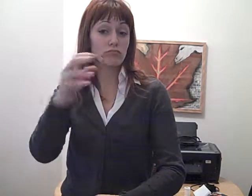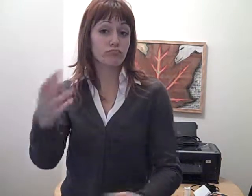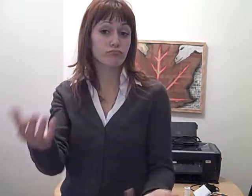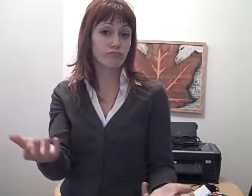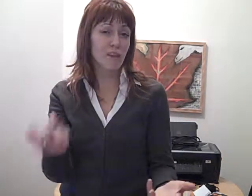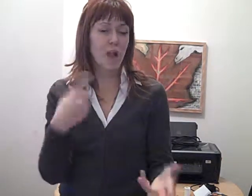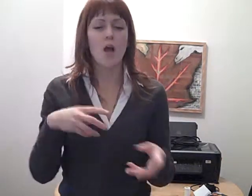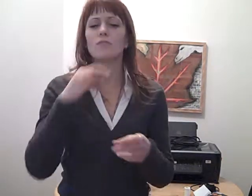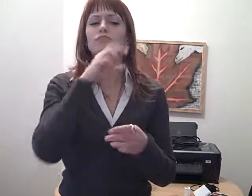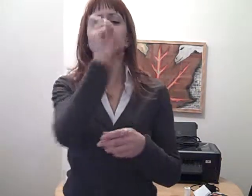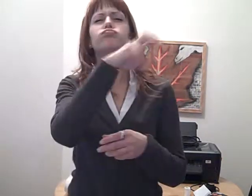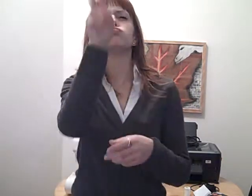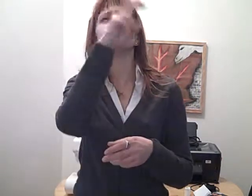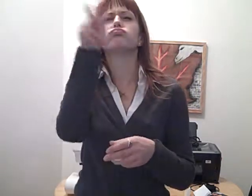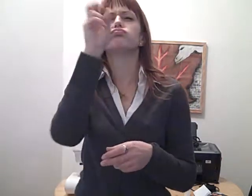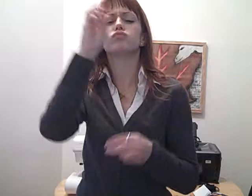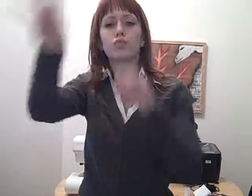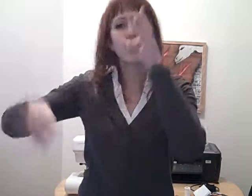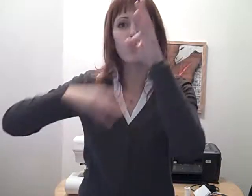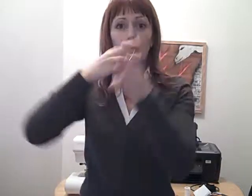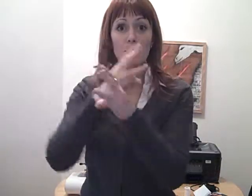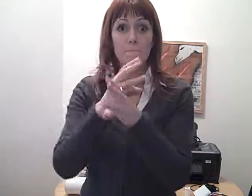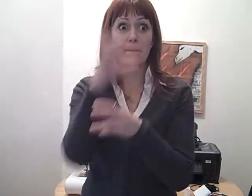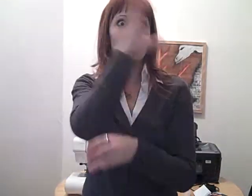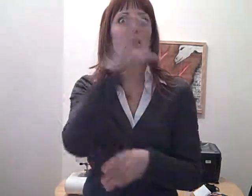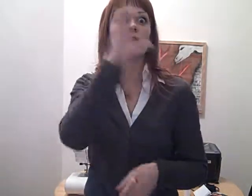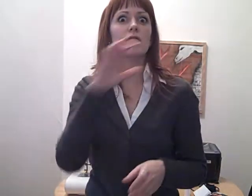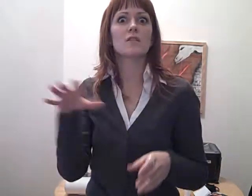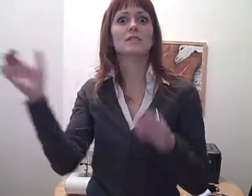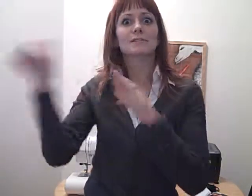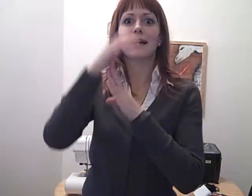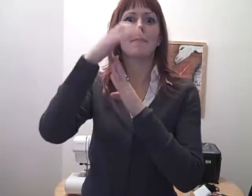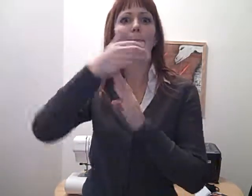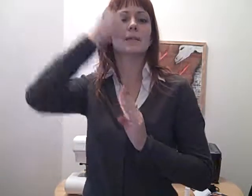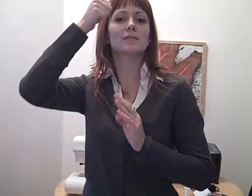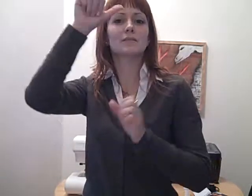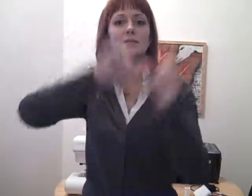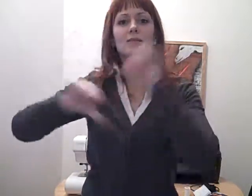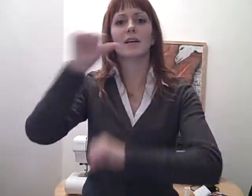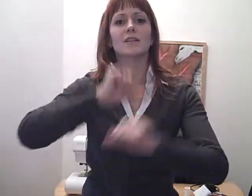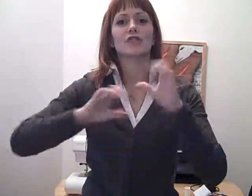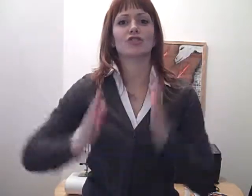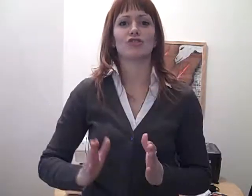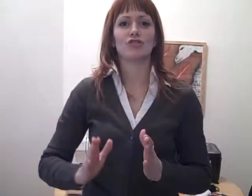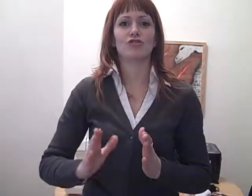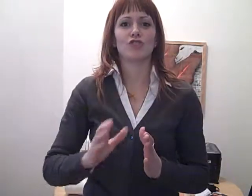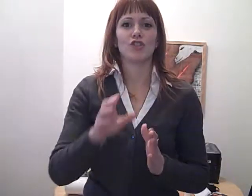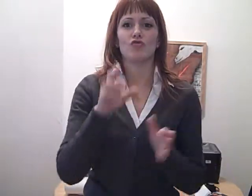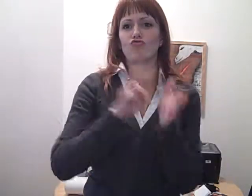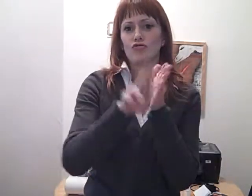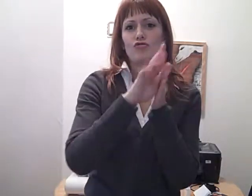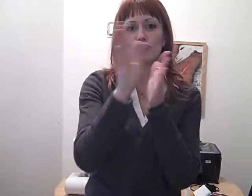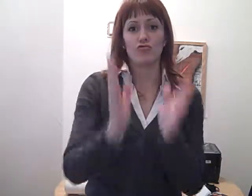collective discoveries have the chance to take us there, and we formed a company to build on their extraordinary